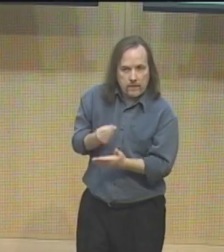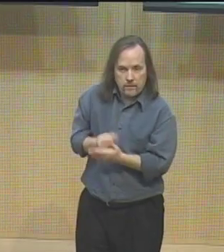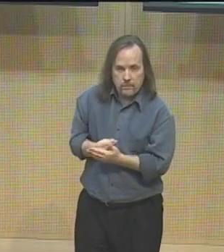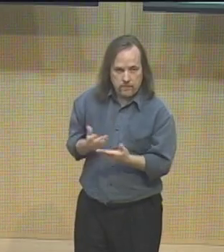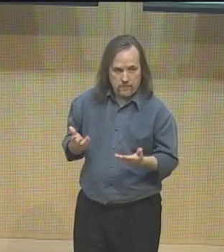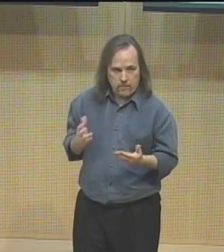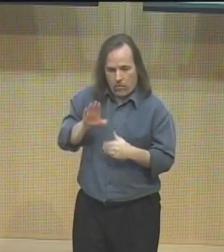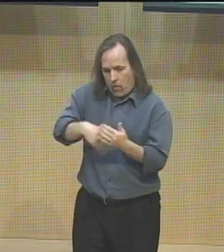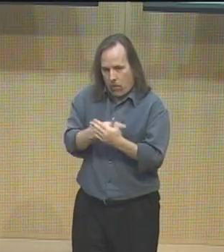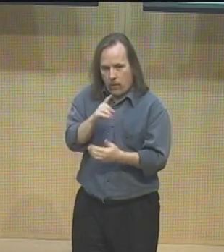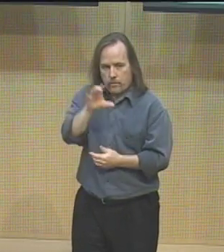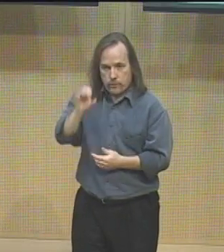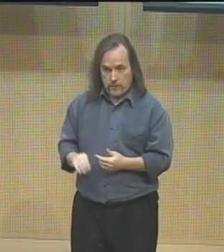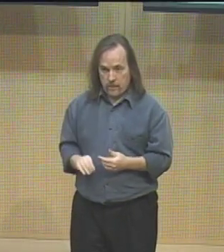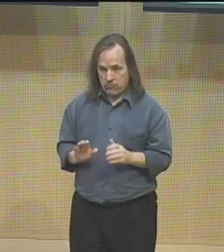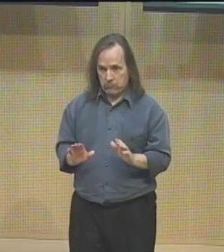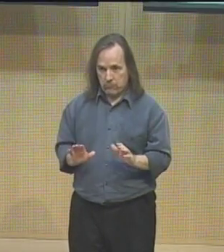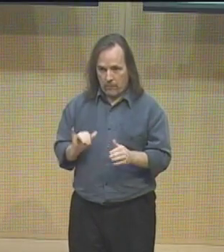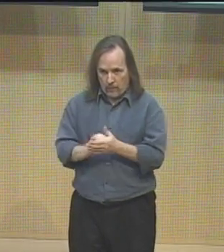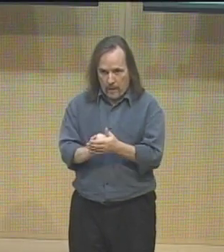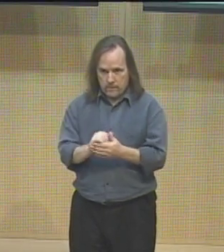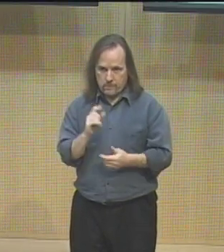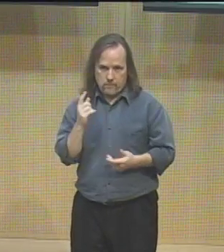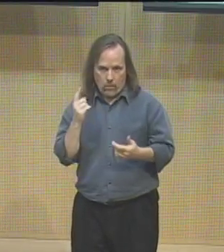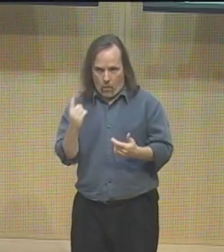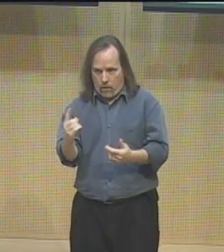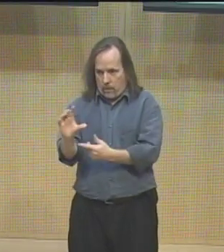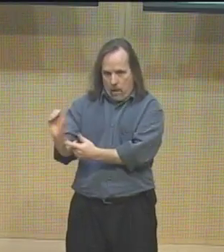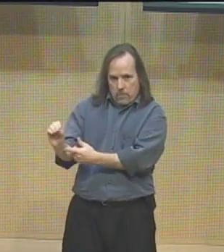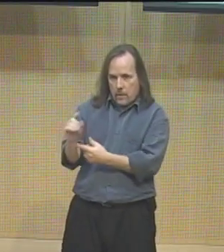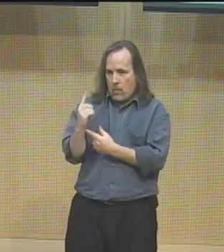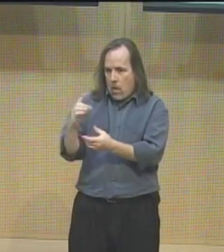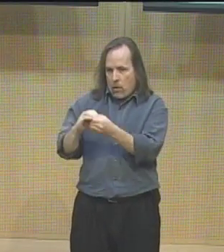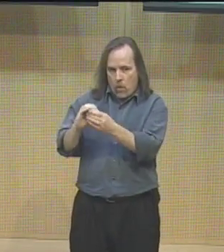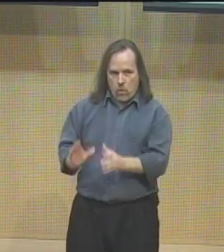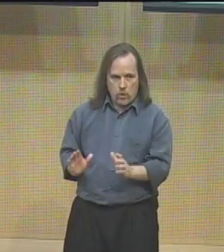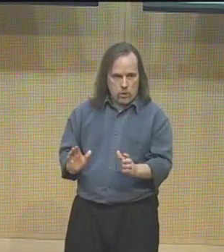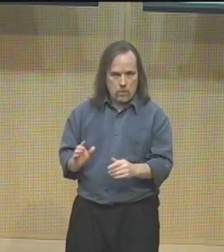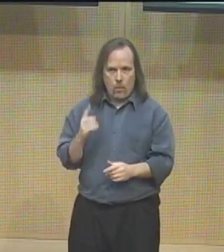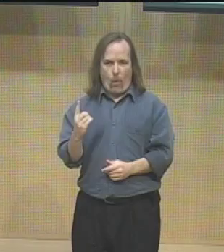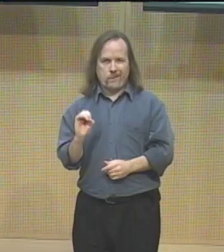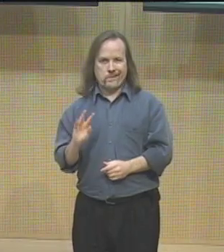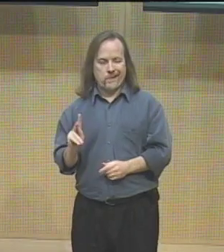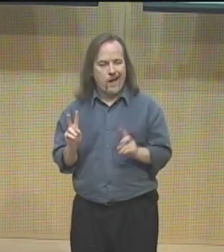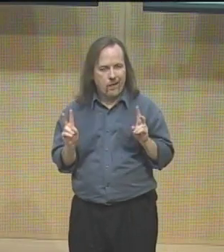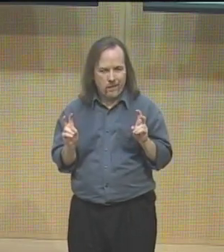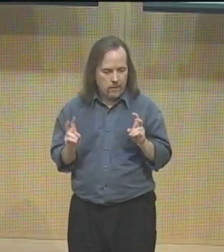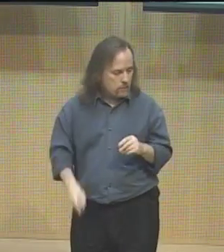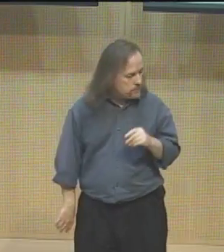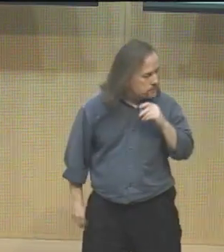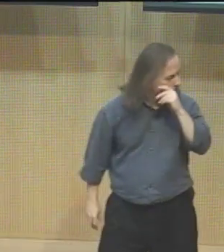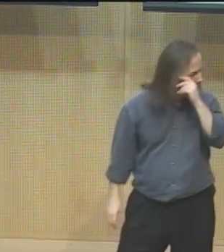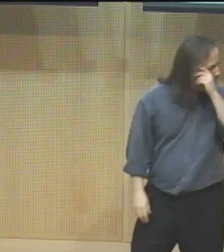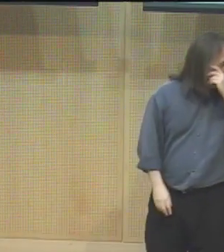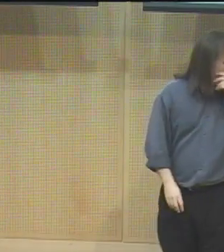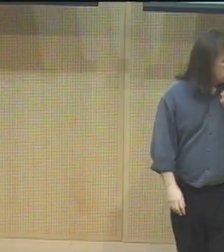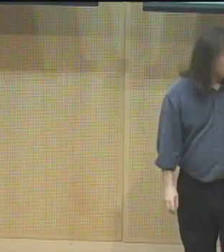profit, that sole proprietor earns all of the profit. So it's one company, one owner, and it's one large piece